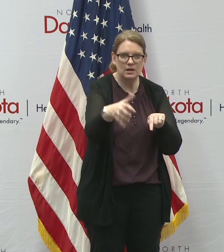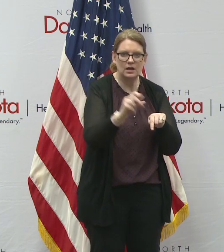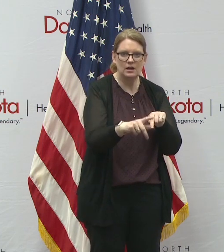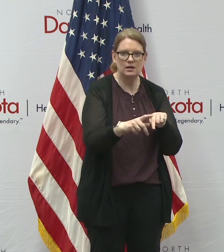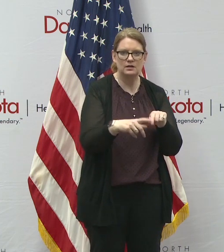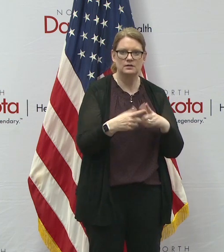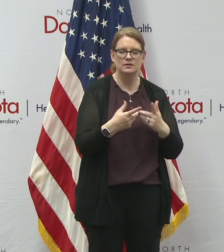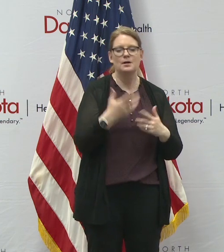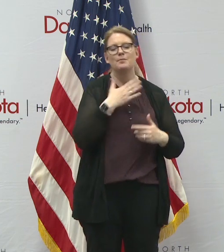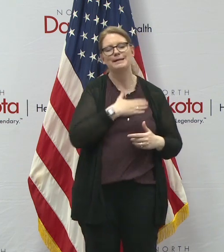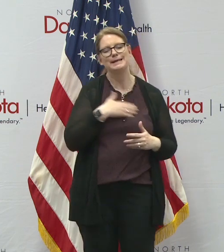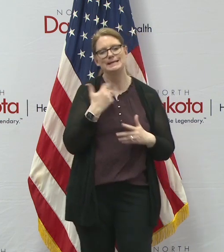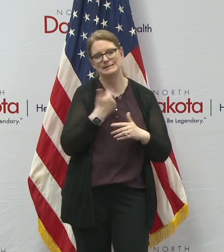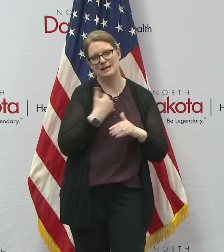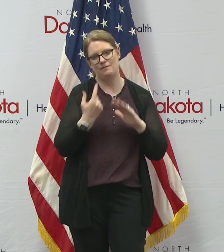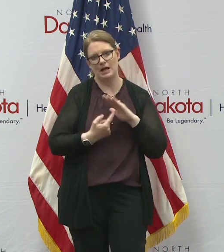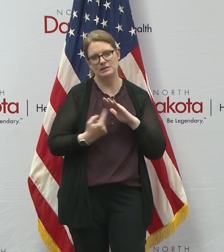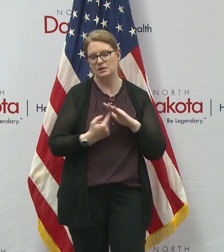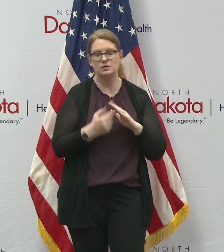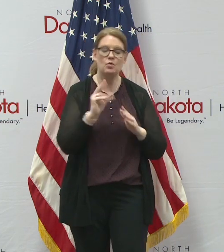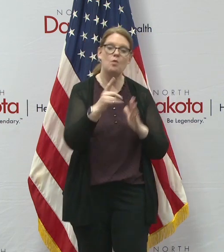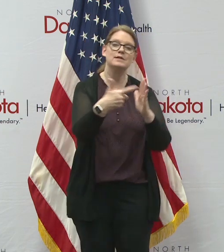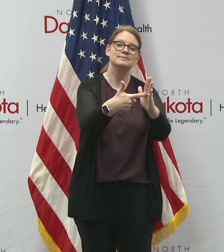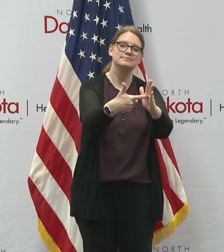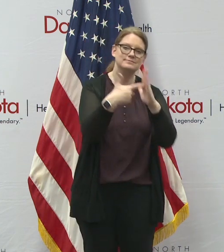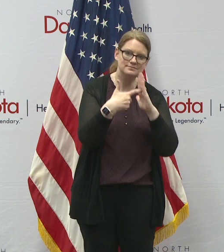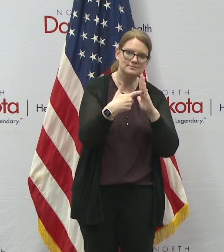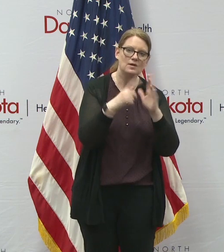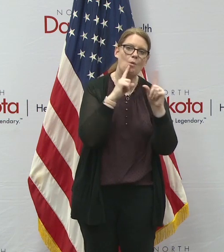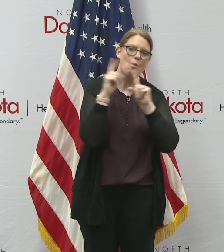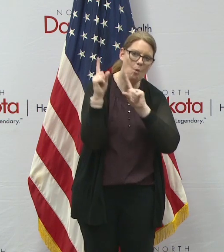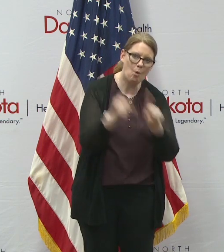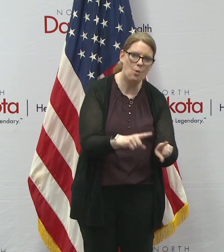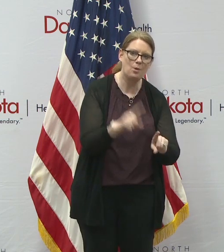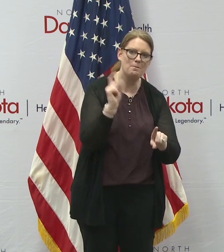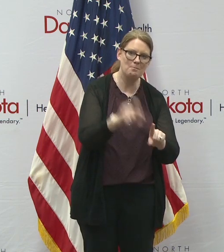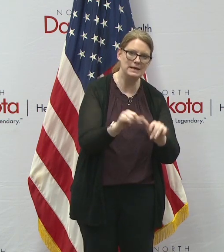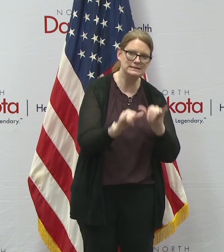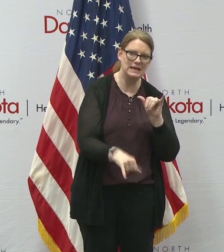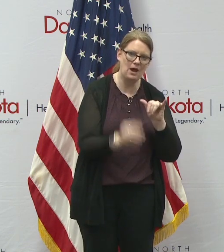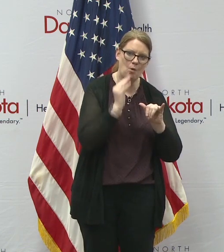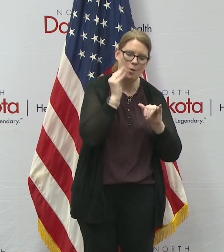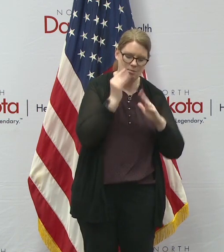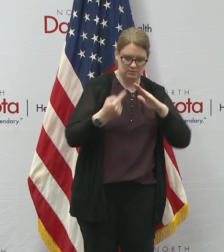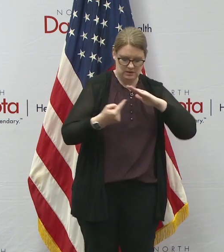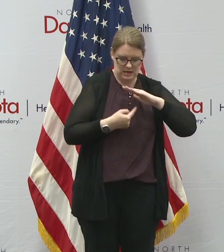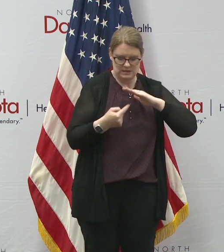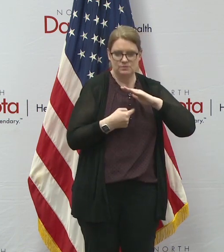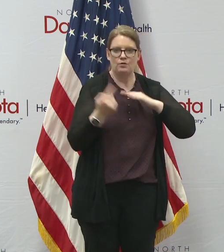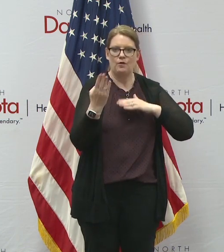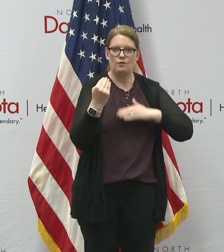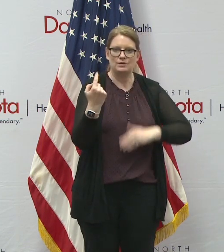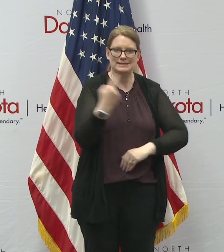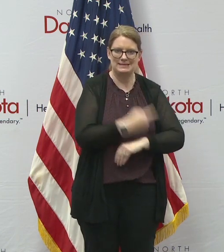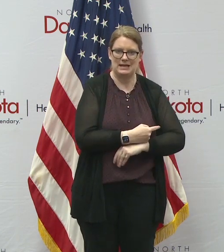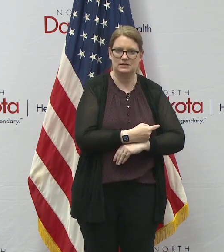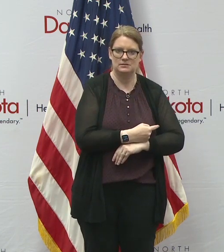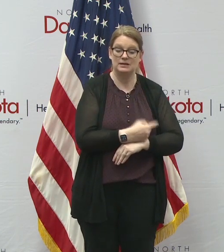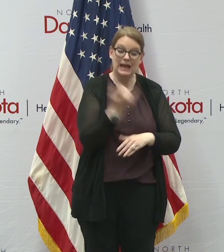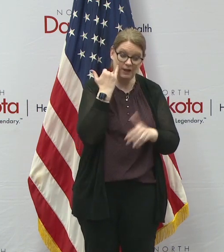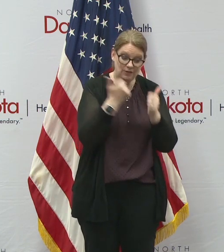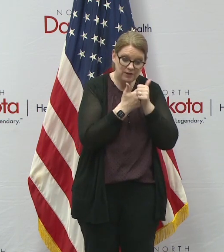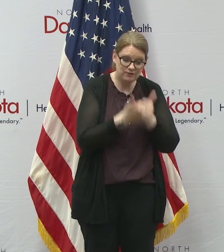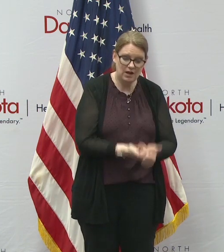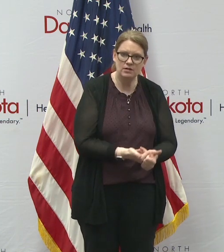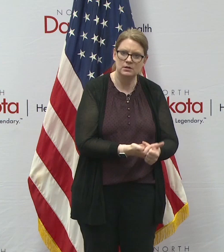please self-isolate for 14 days. It's a mandatory 14-day isolation. If we do that, we're going to be in great shape.